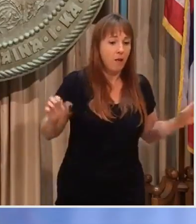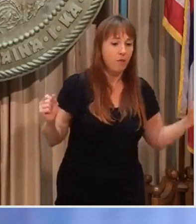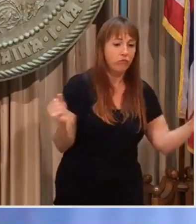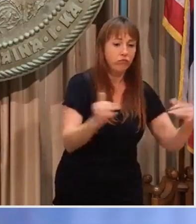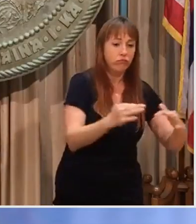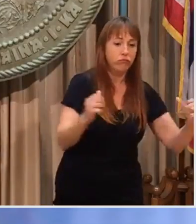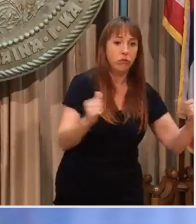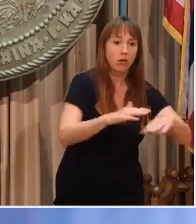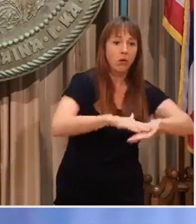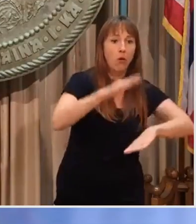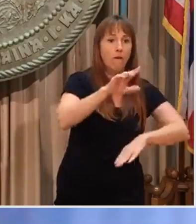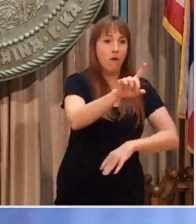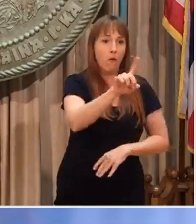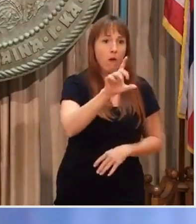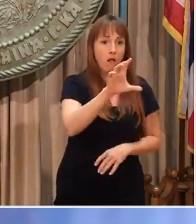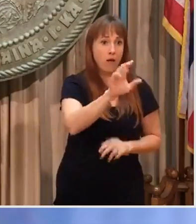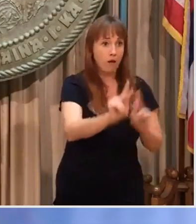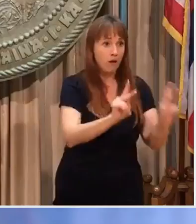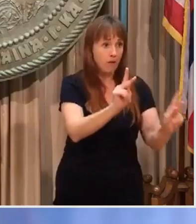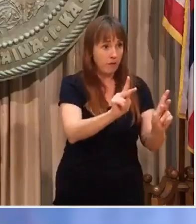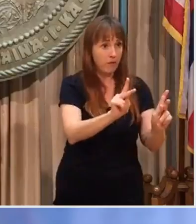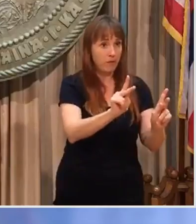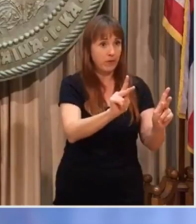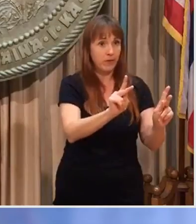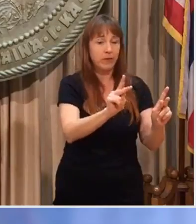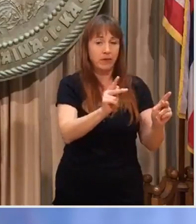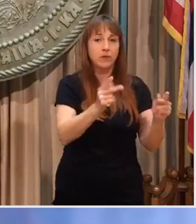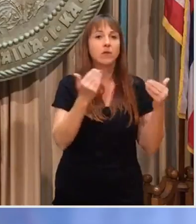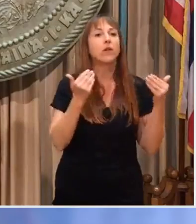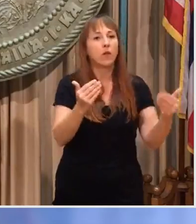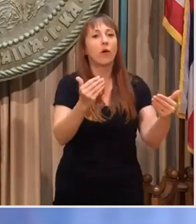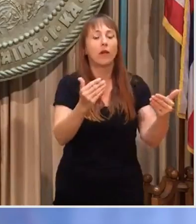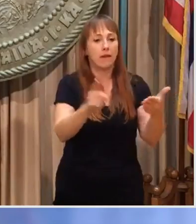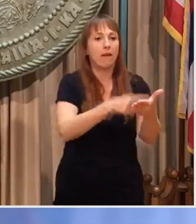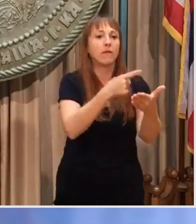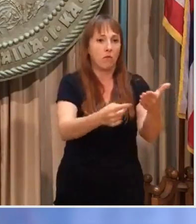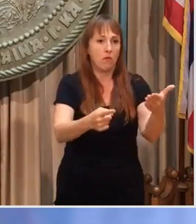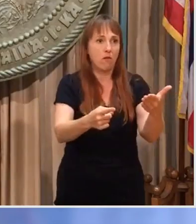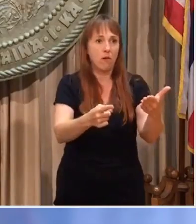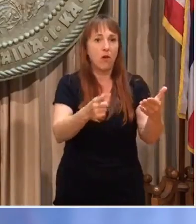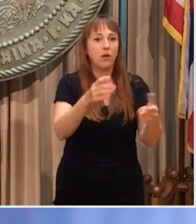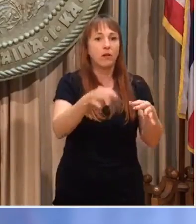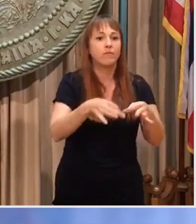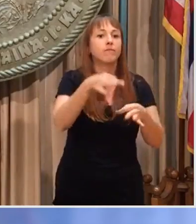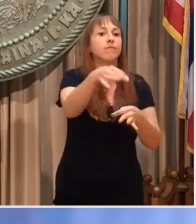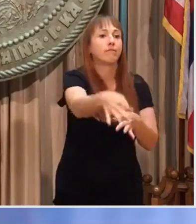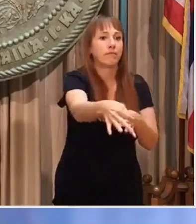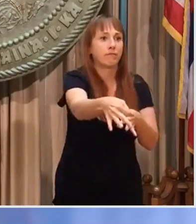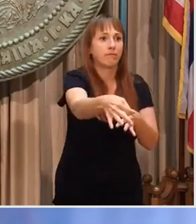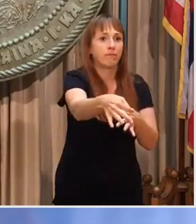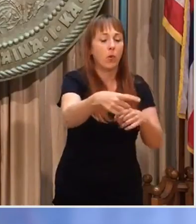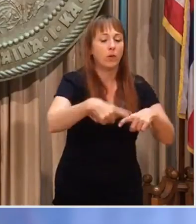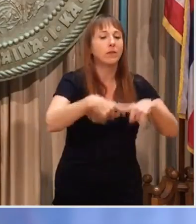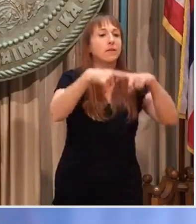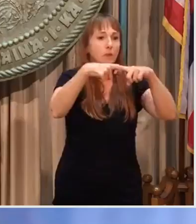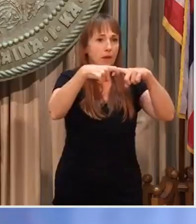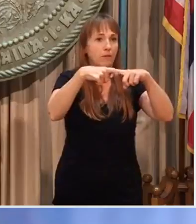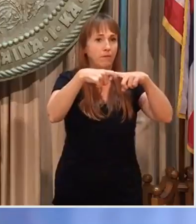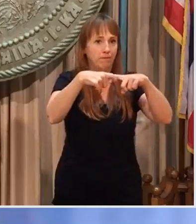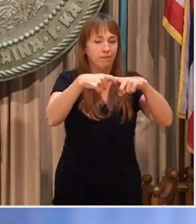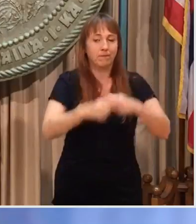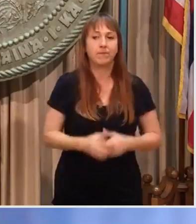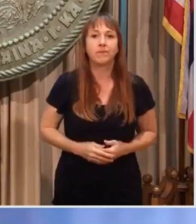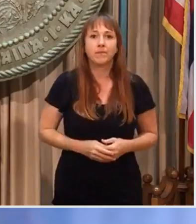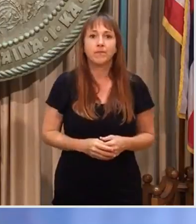exceeding 100 individuals should be canceled or rescheduled or suspended.